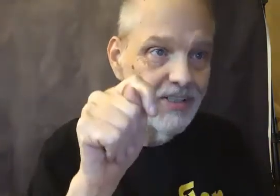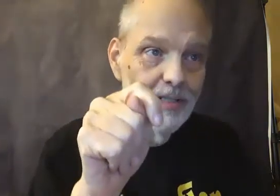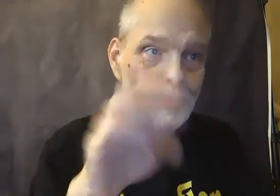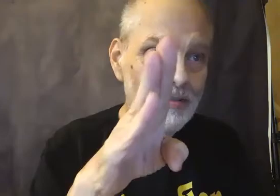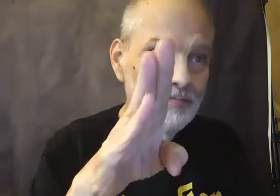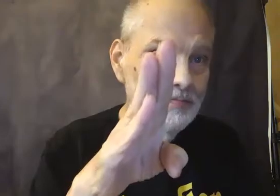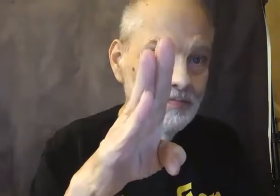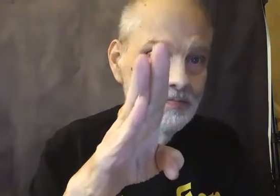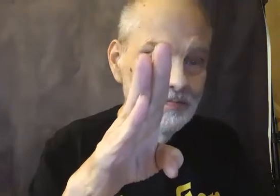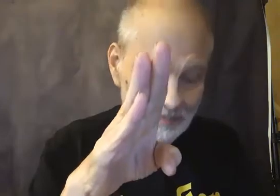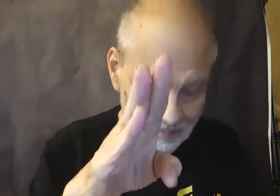his TV.